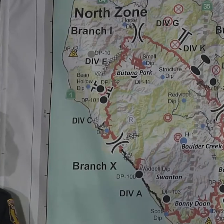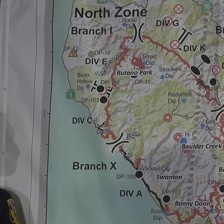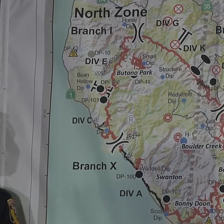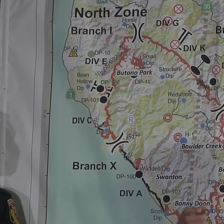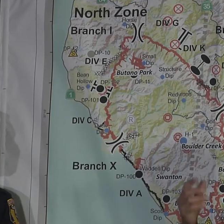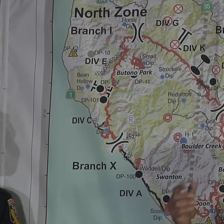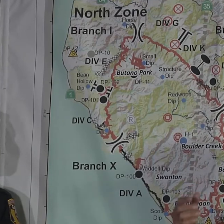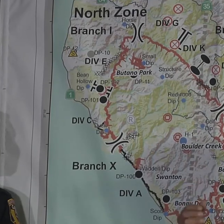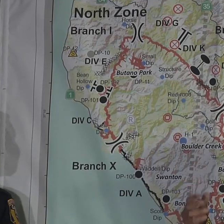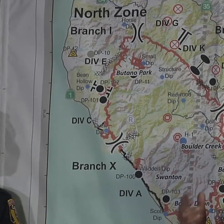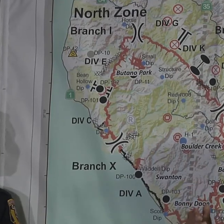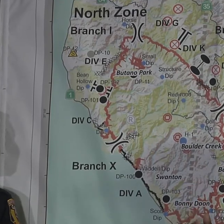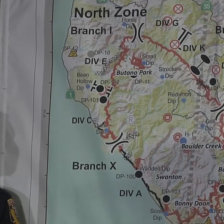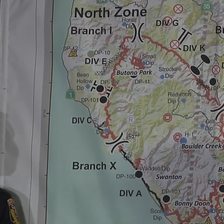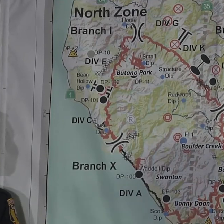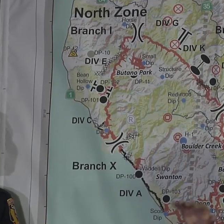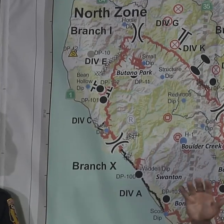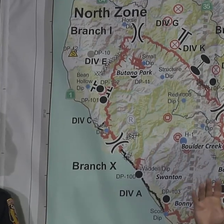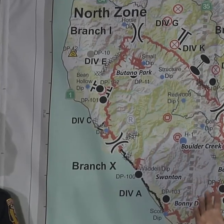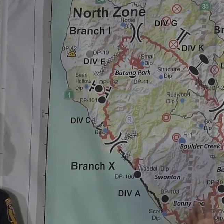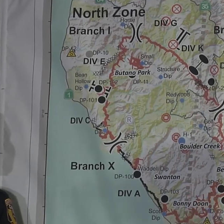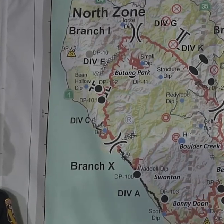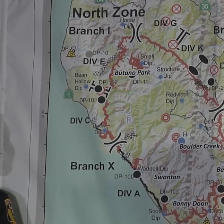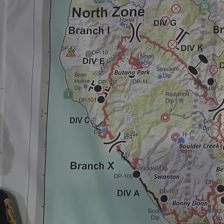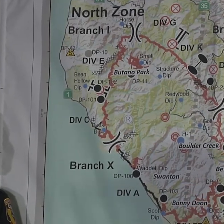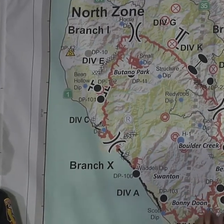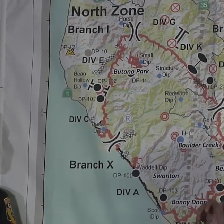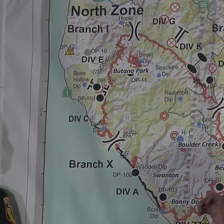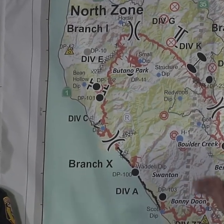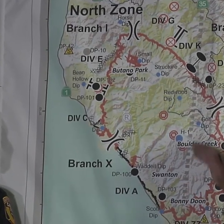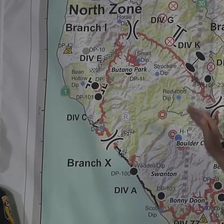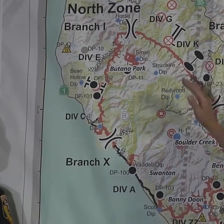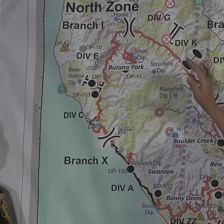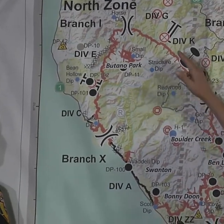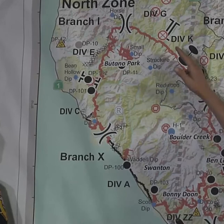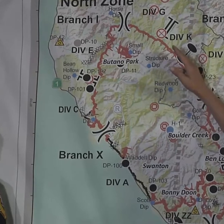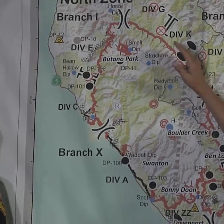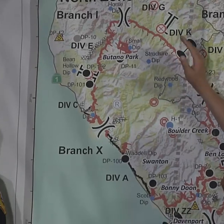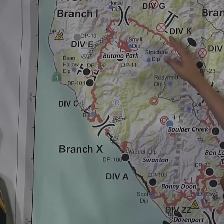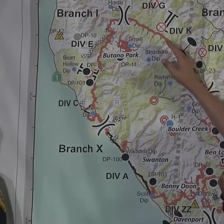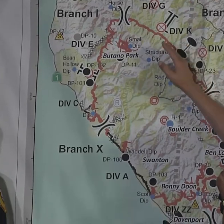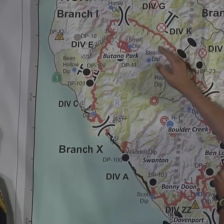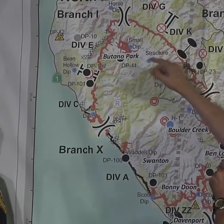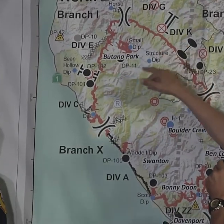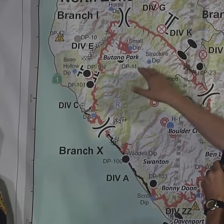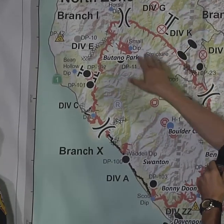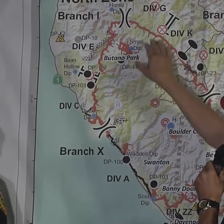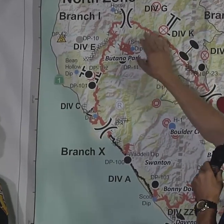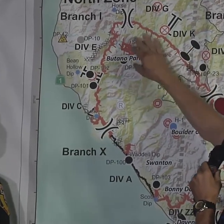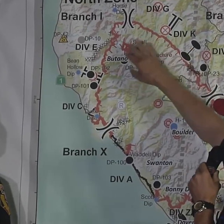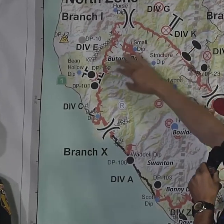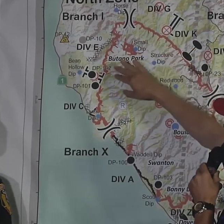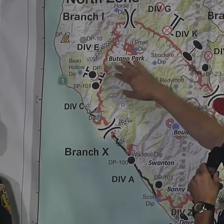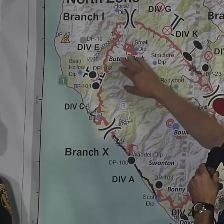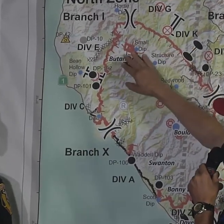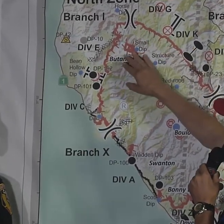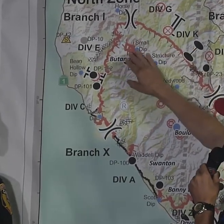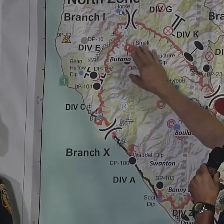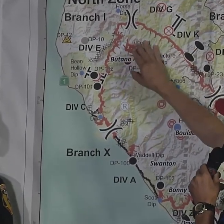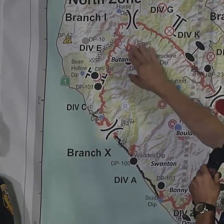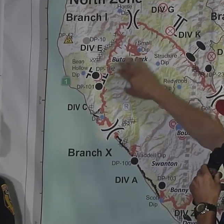would have been a direct threat to Santa Clara County and the line there. We're very confident that that's holding and we're going to be really looking good there. Around the